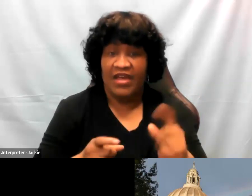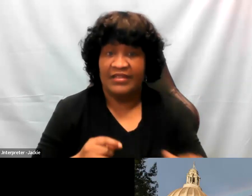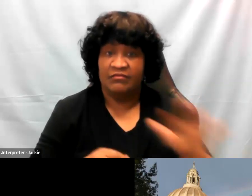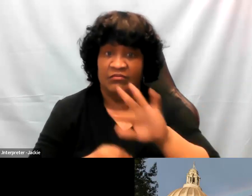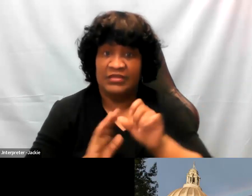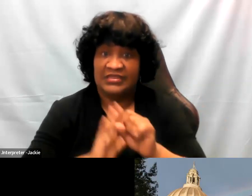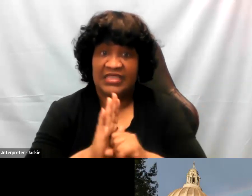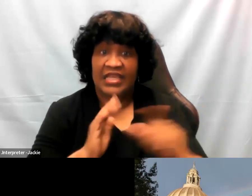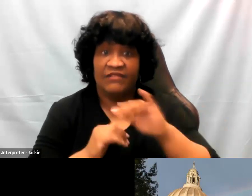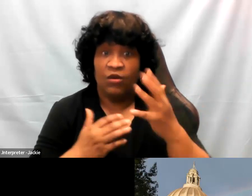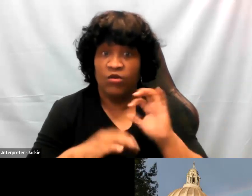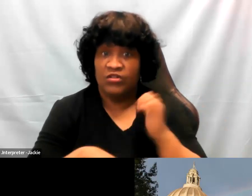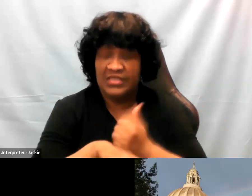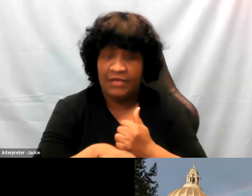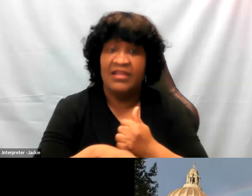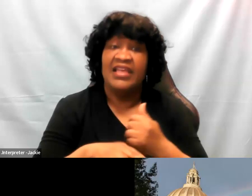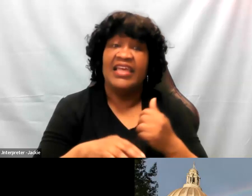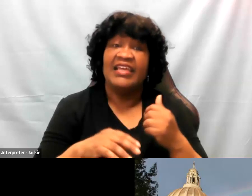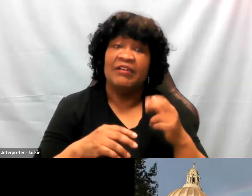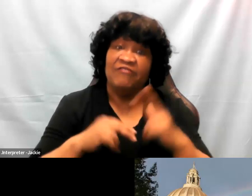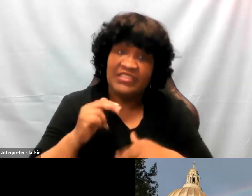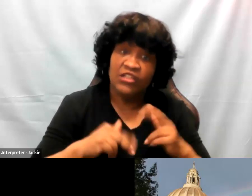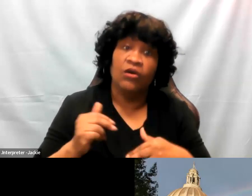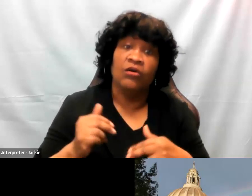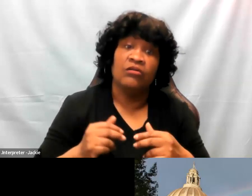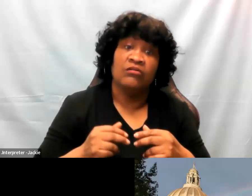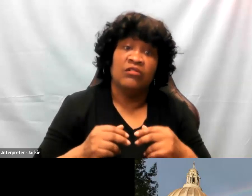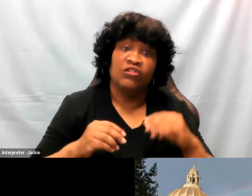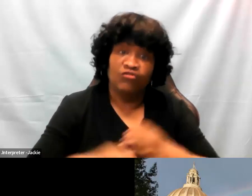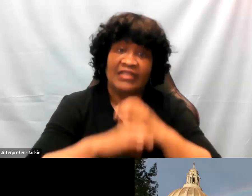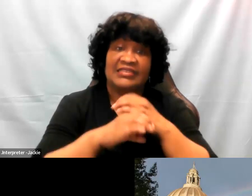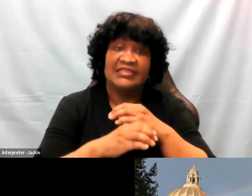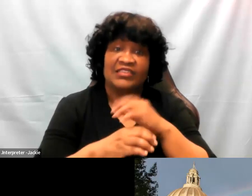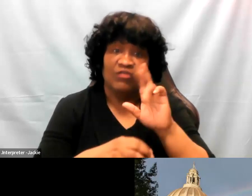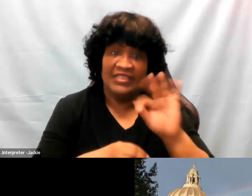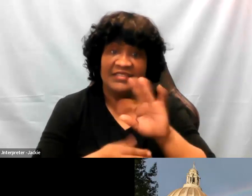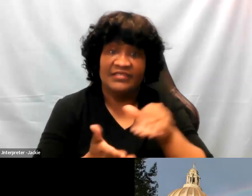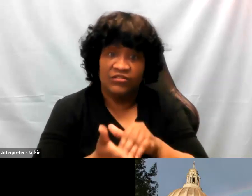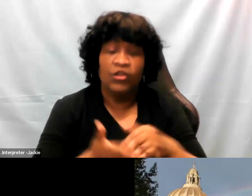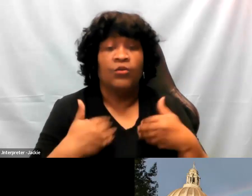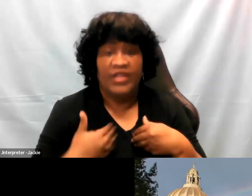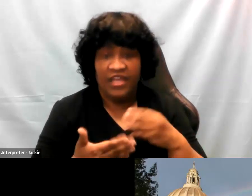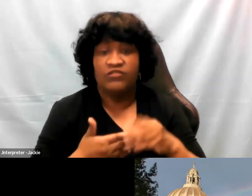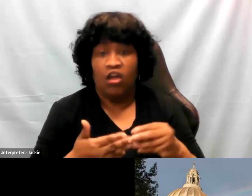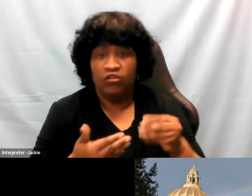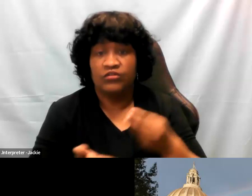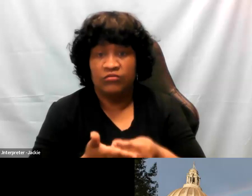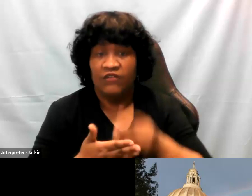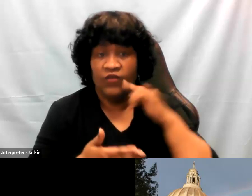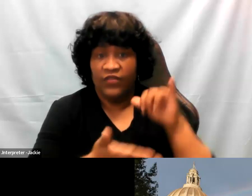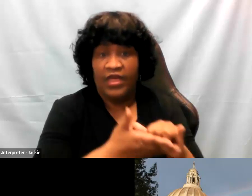in setting up a physical crisis relief centers, there are actually physical dollars to do that capital work. There are also dollars for the